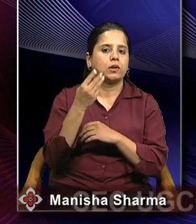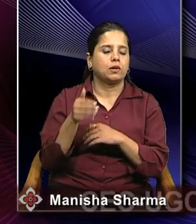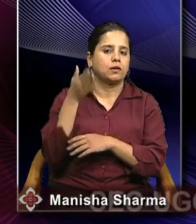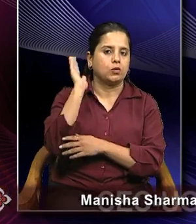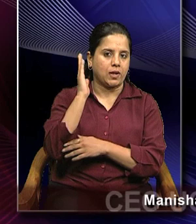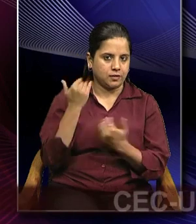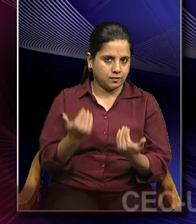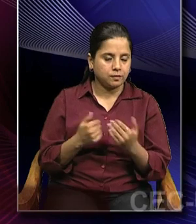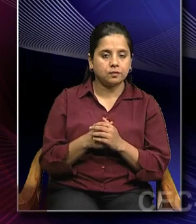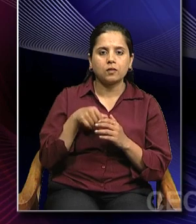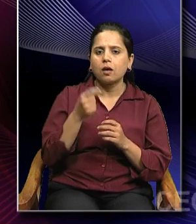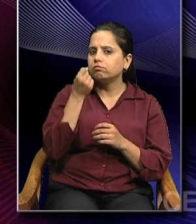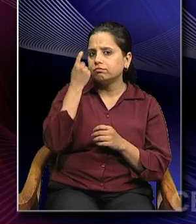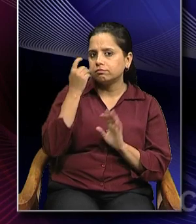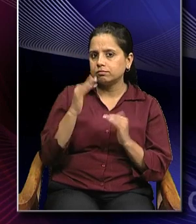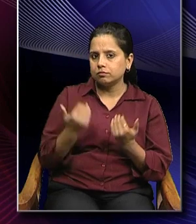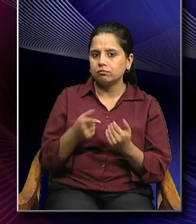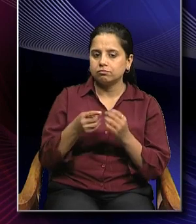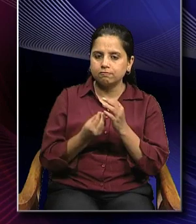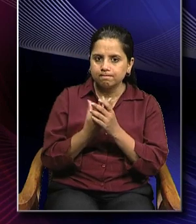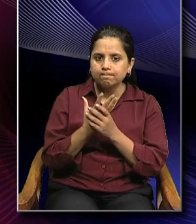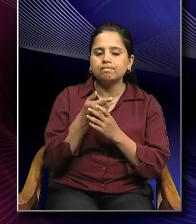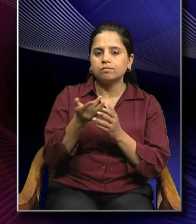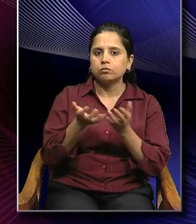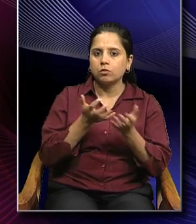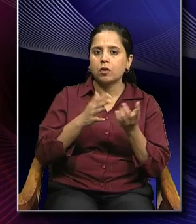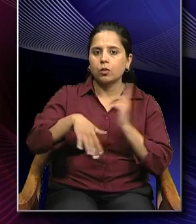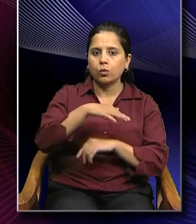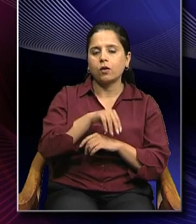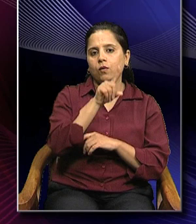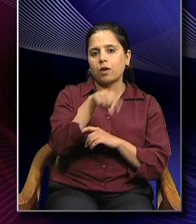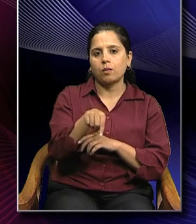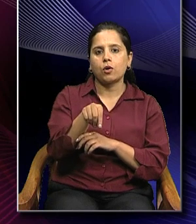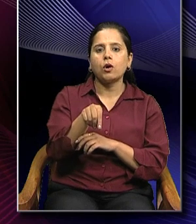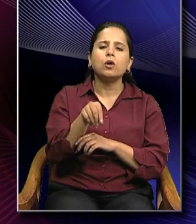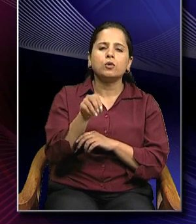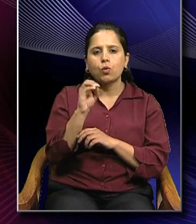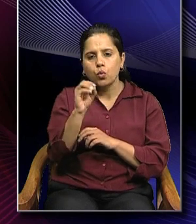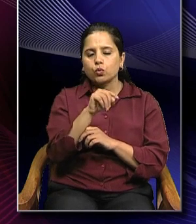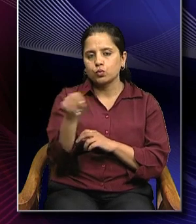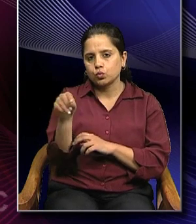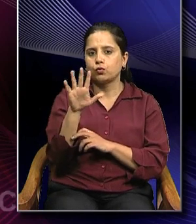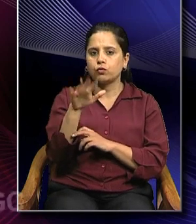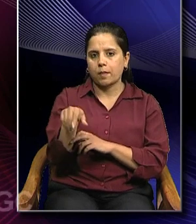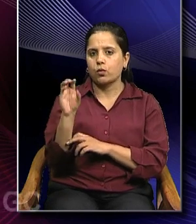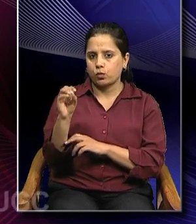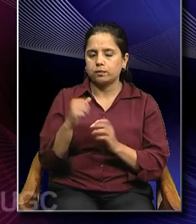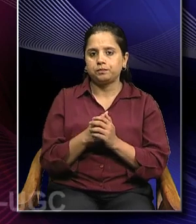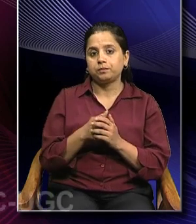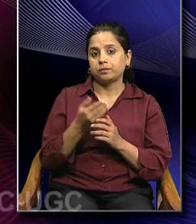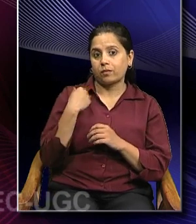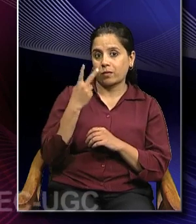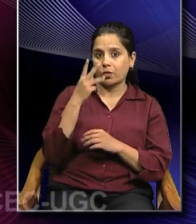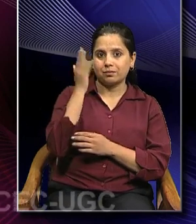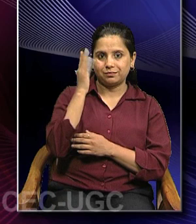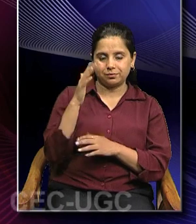lectures on understanding the evolution of marketing 1.0 to 5.0. So, in the previous 2